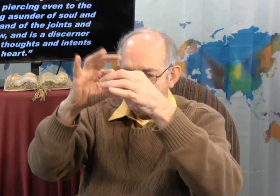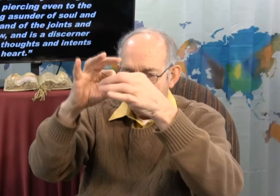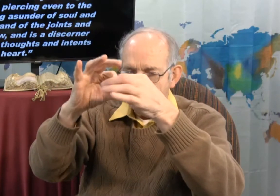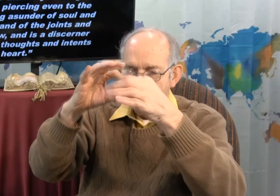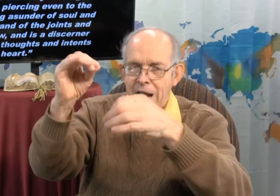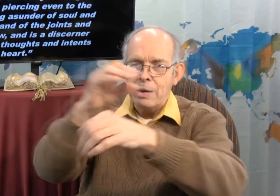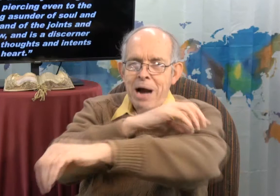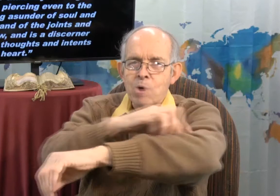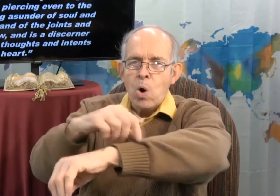at the Bible,